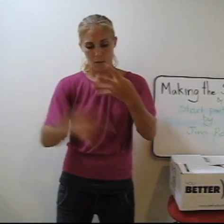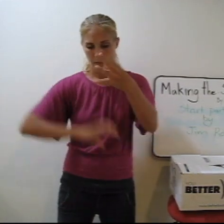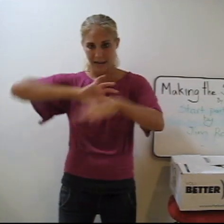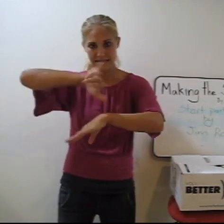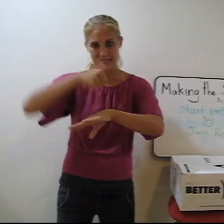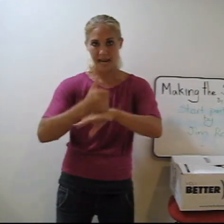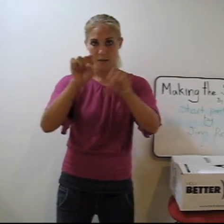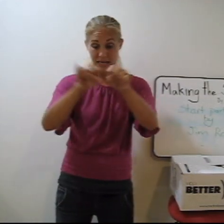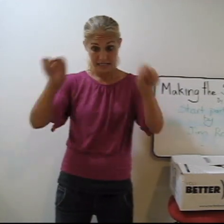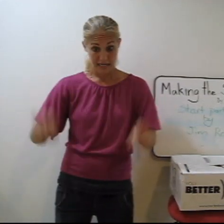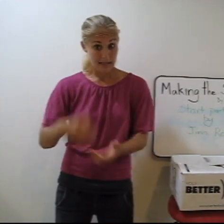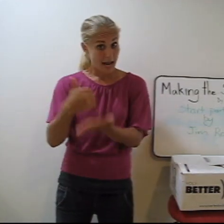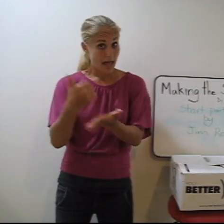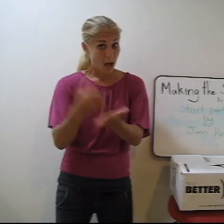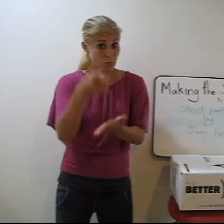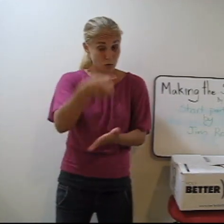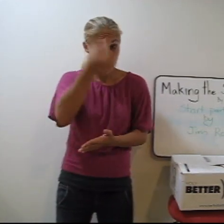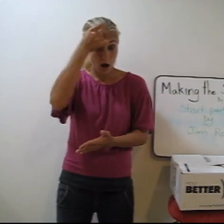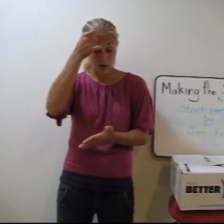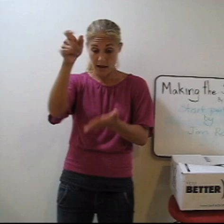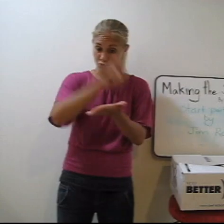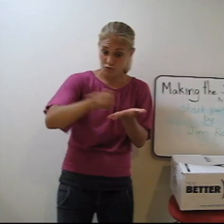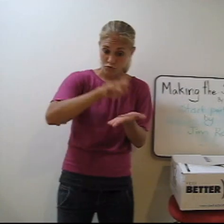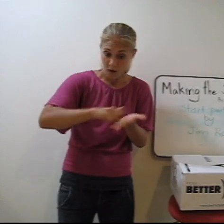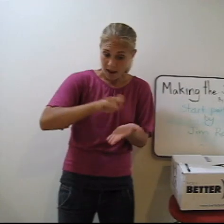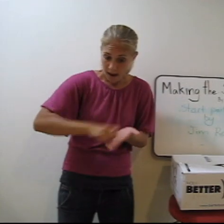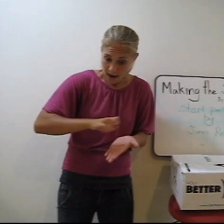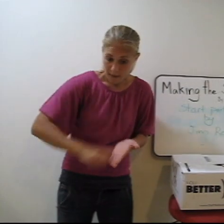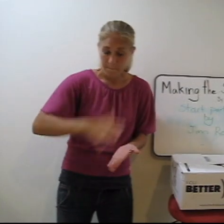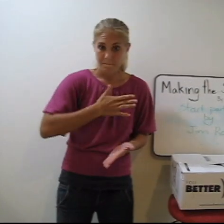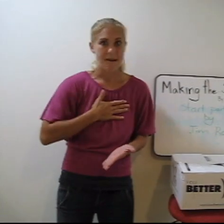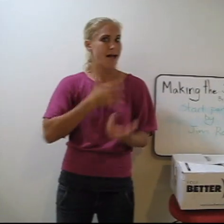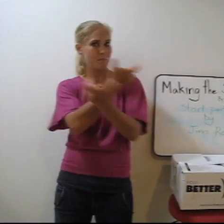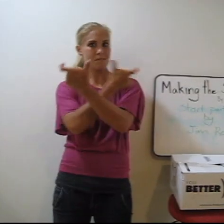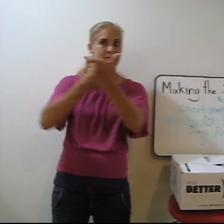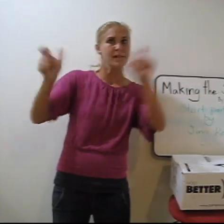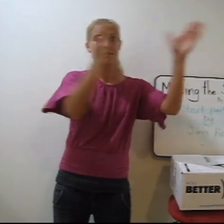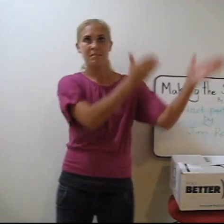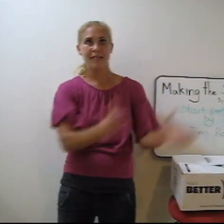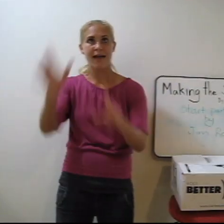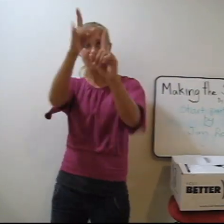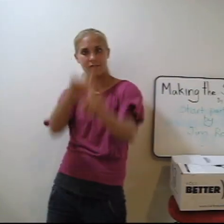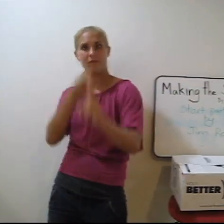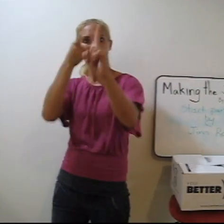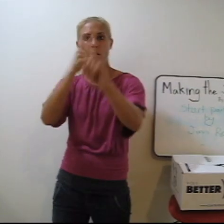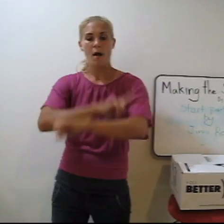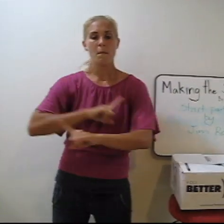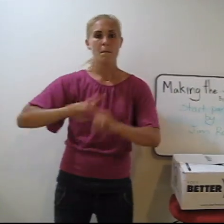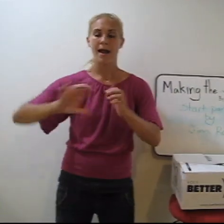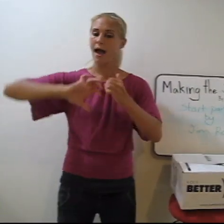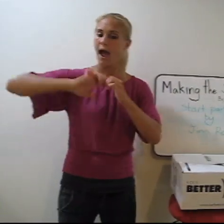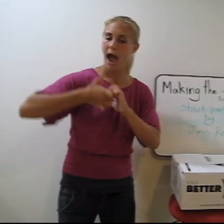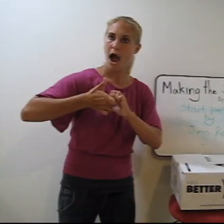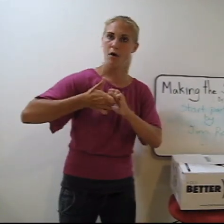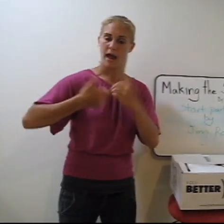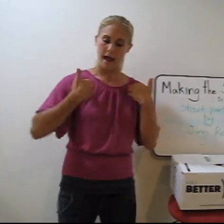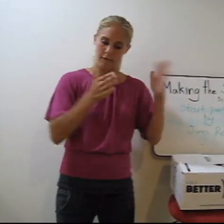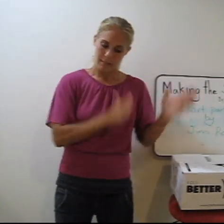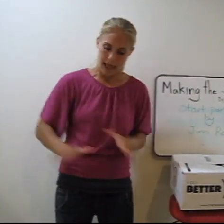you articulate and document your grand ambitions, but also how to architect the plan of action to get you there and build in